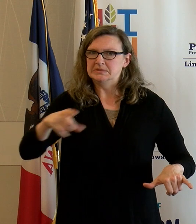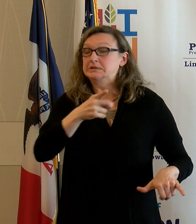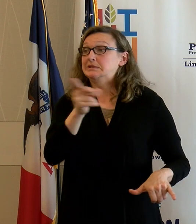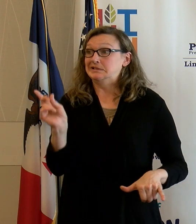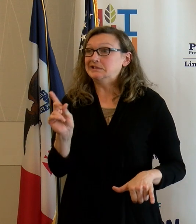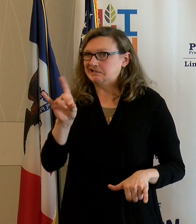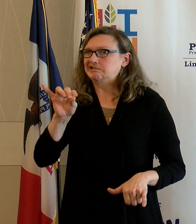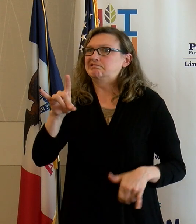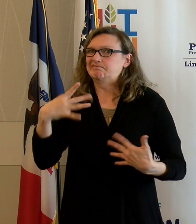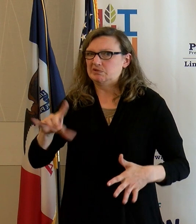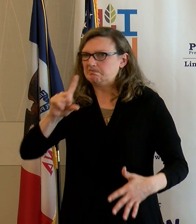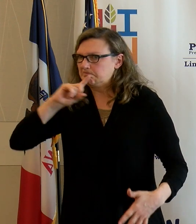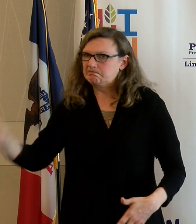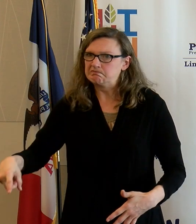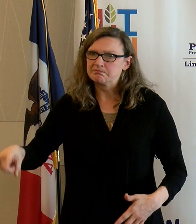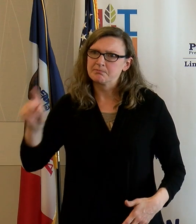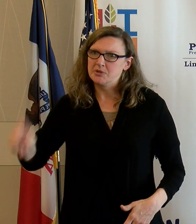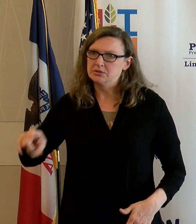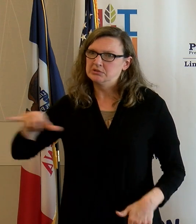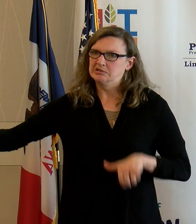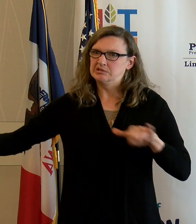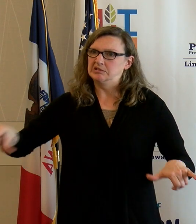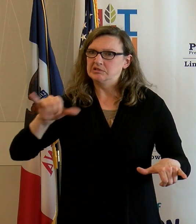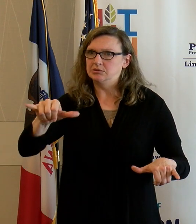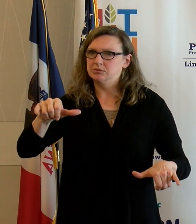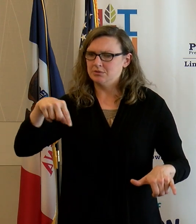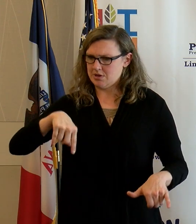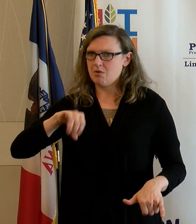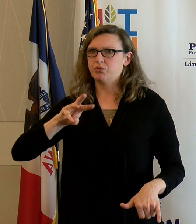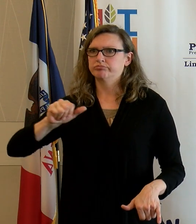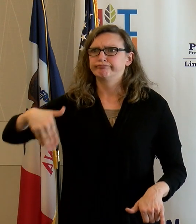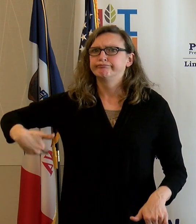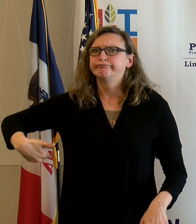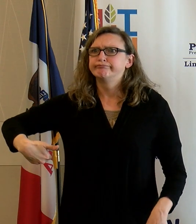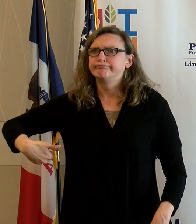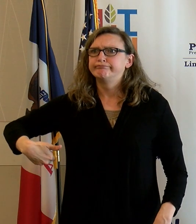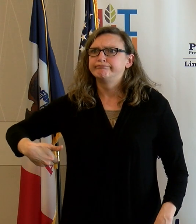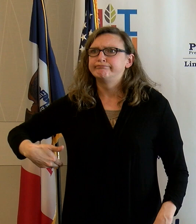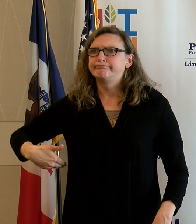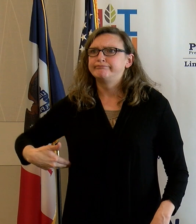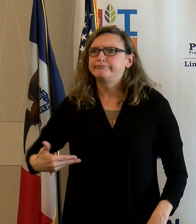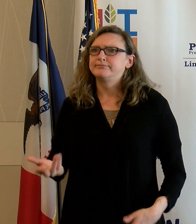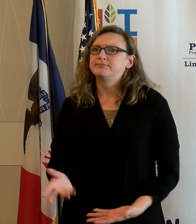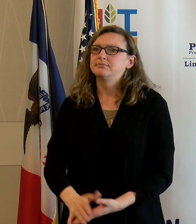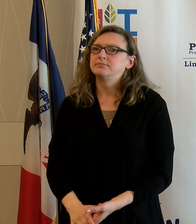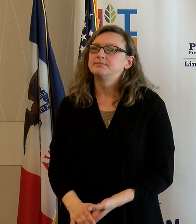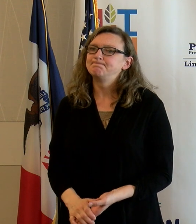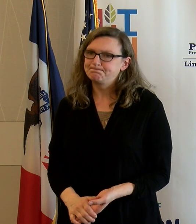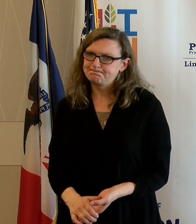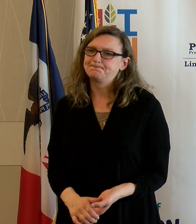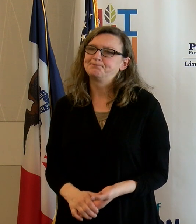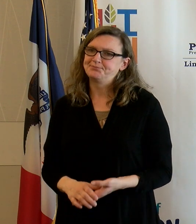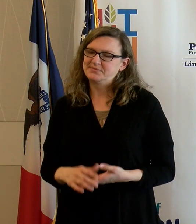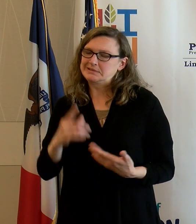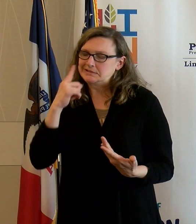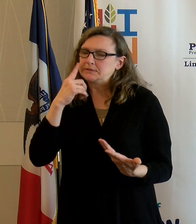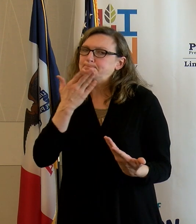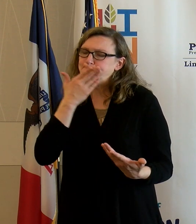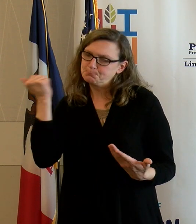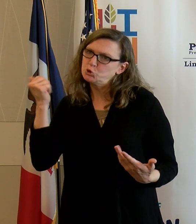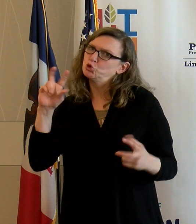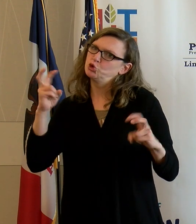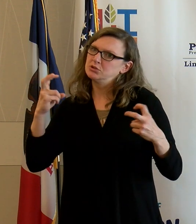Iowa. And I think we need, again, to err on the side of caution and safety and do everything we can now to prevent this